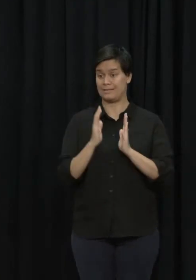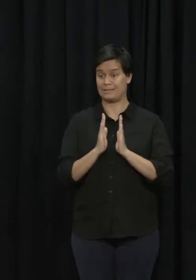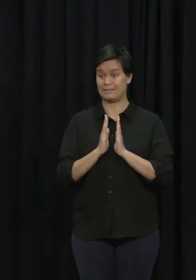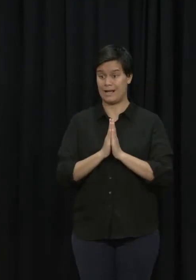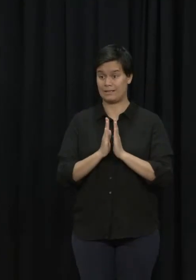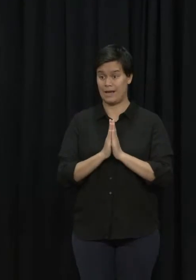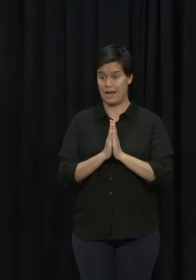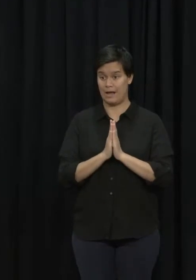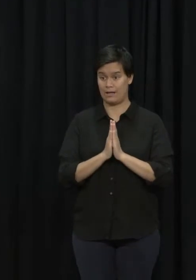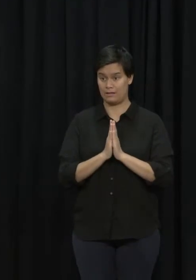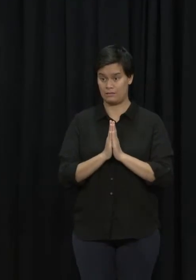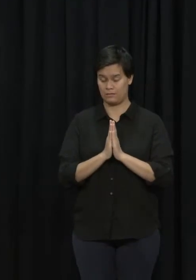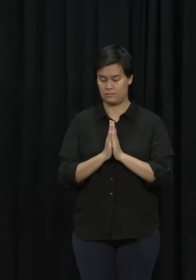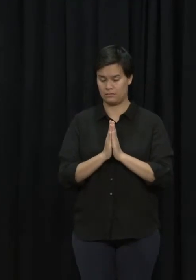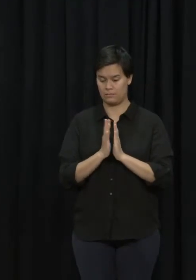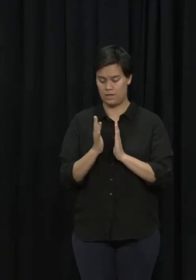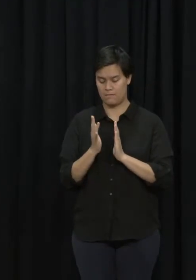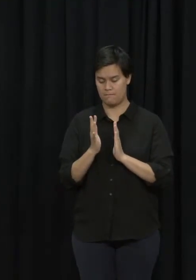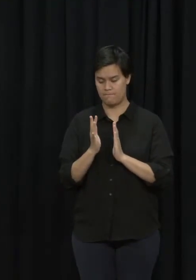were,